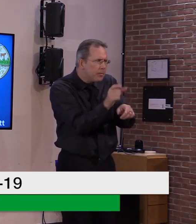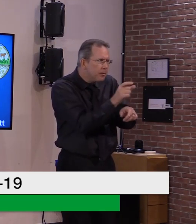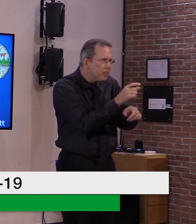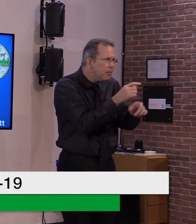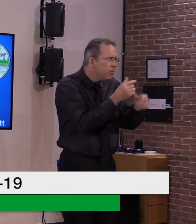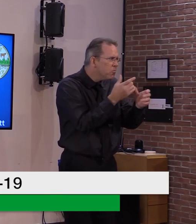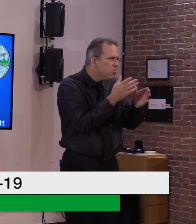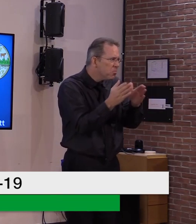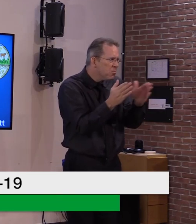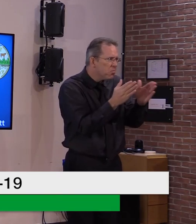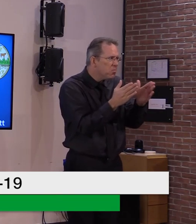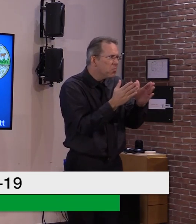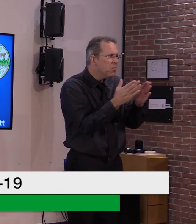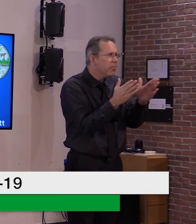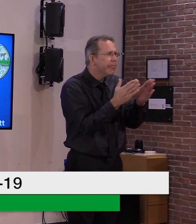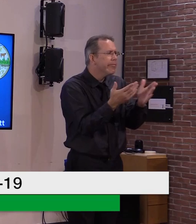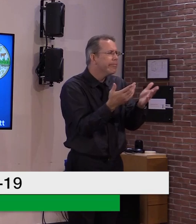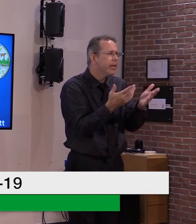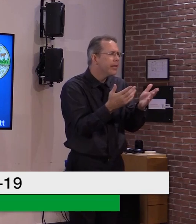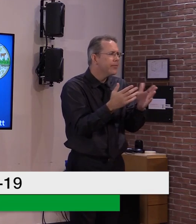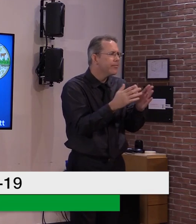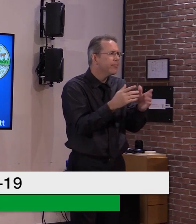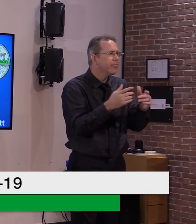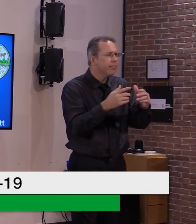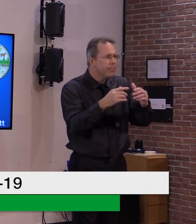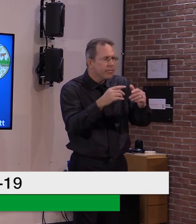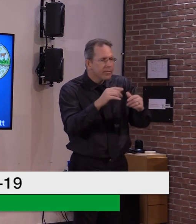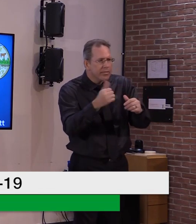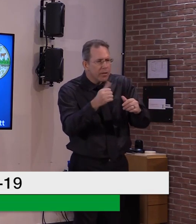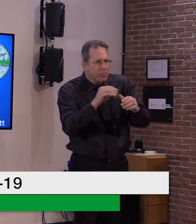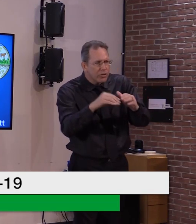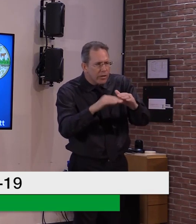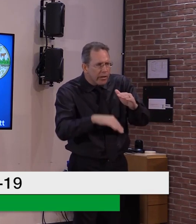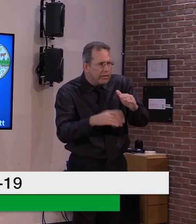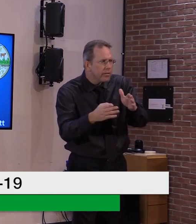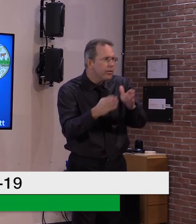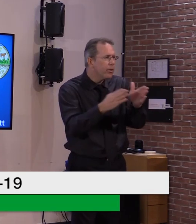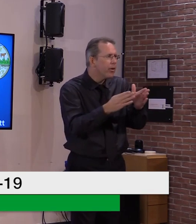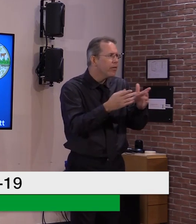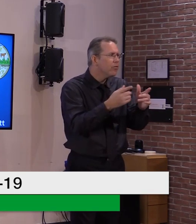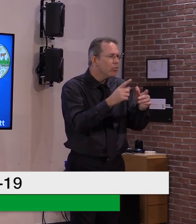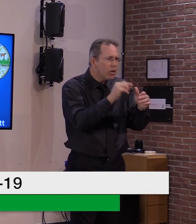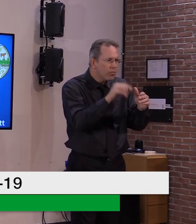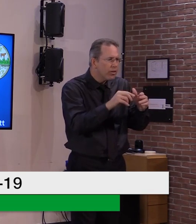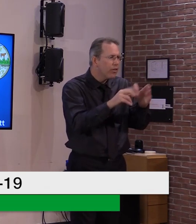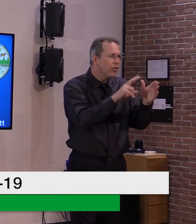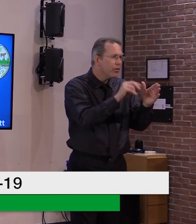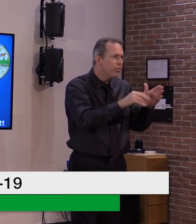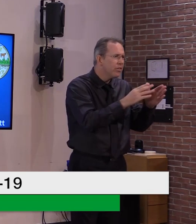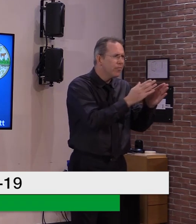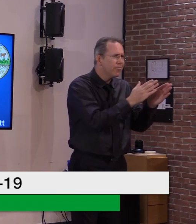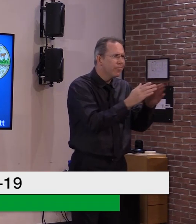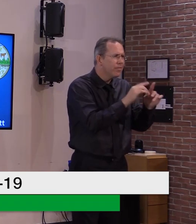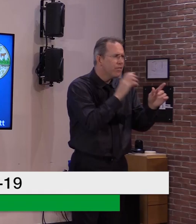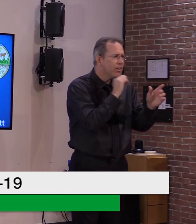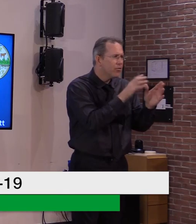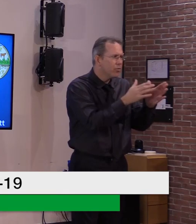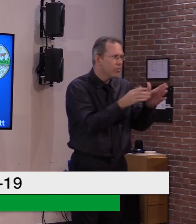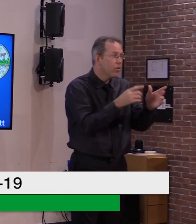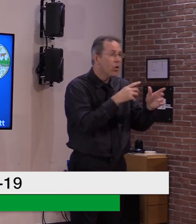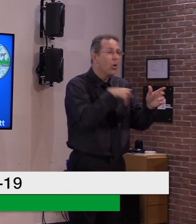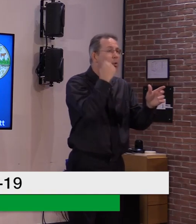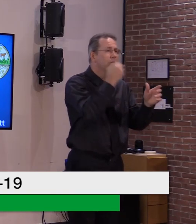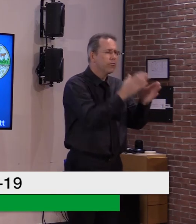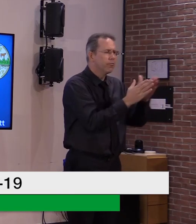uh decades of life etc it will obviously be much higher in the very oldest and our vermont dater bears